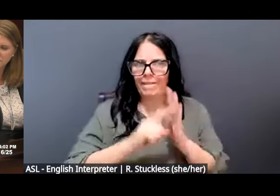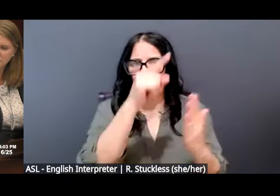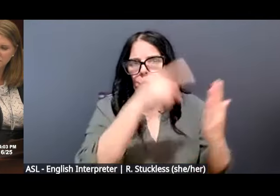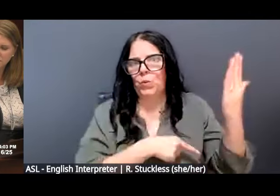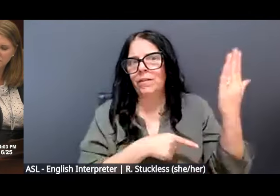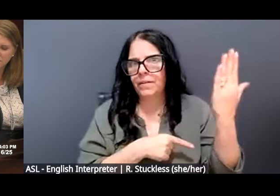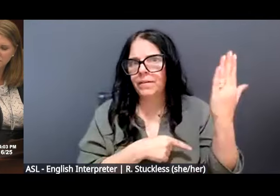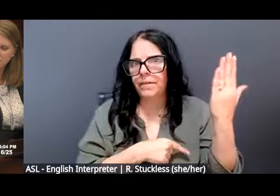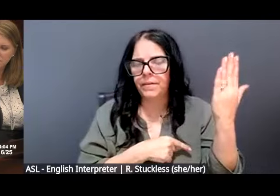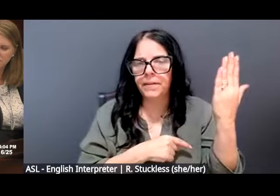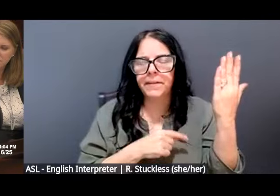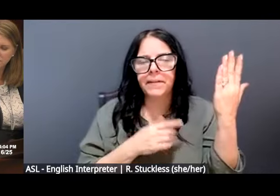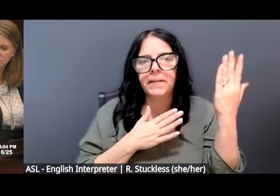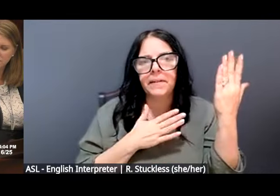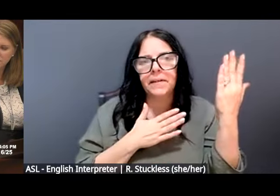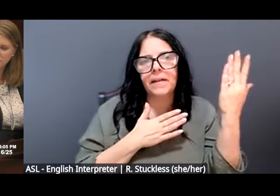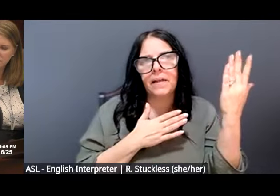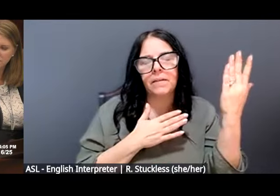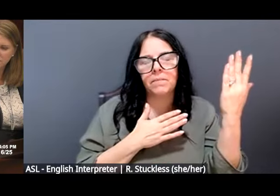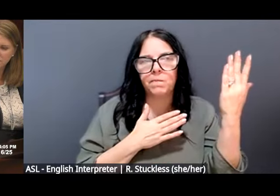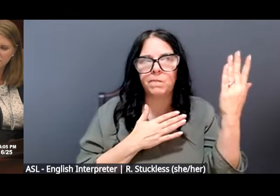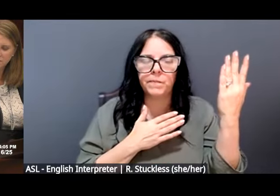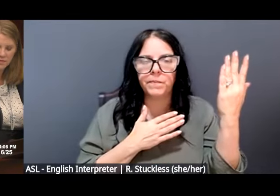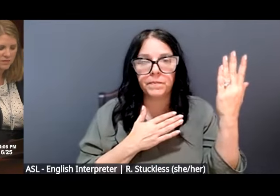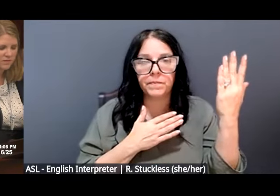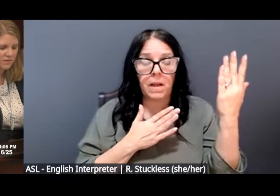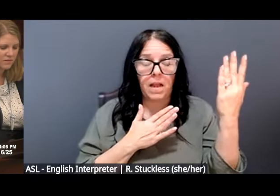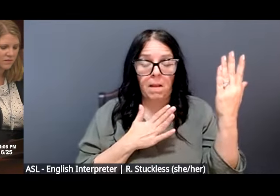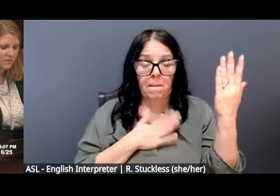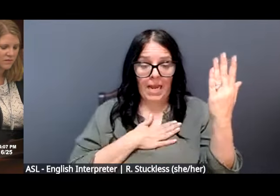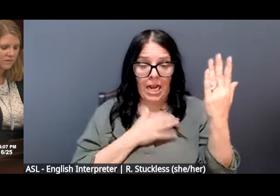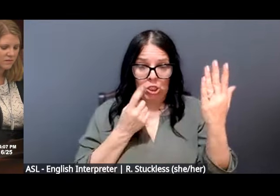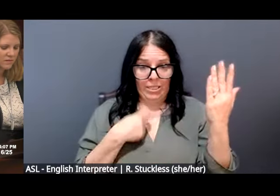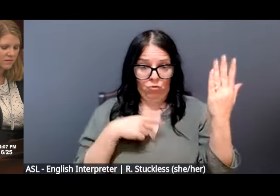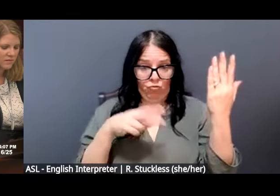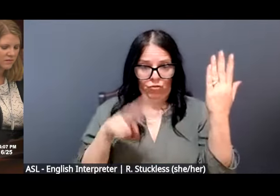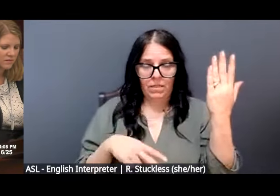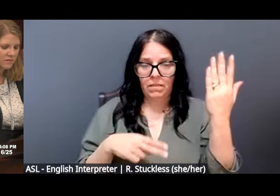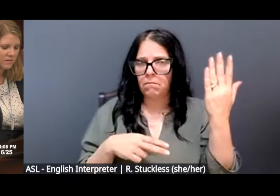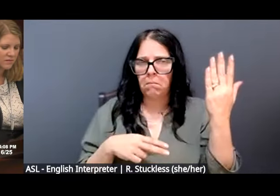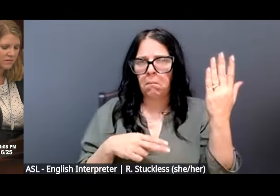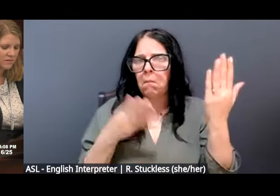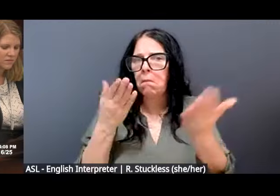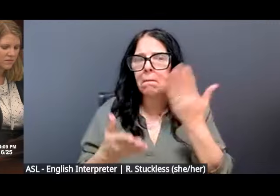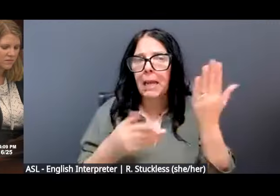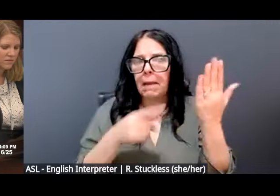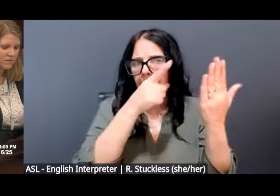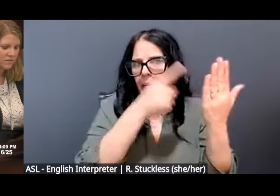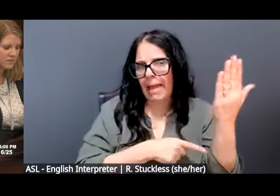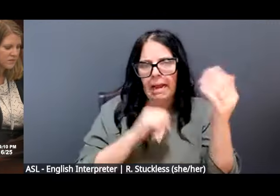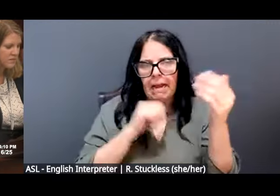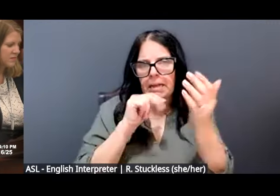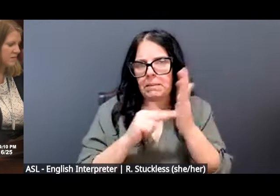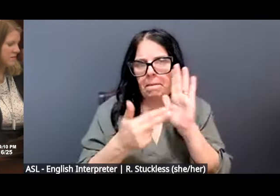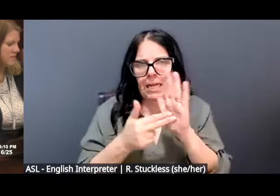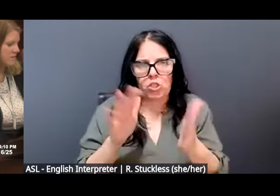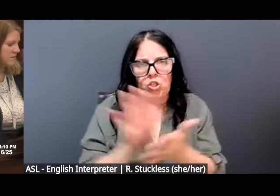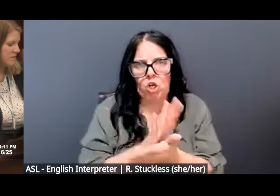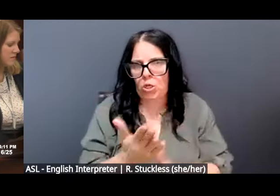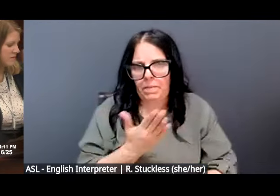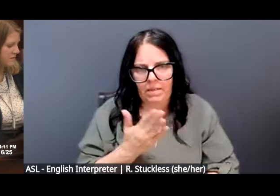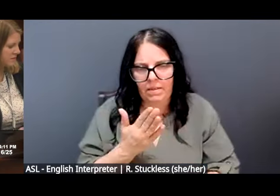I read this, we may not necessarily require a document be provided to us because subsection 2 says that the